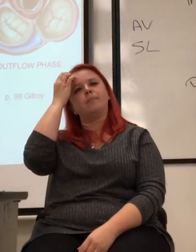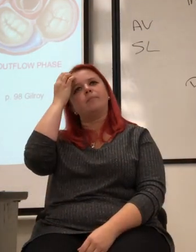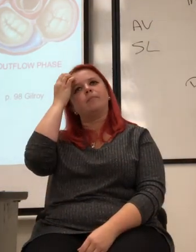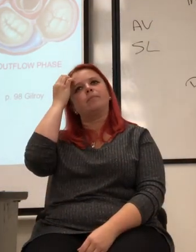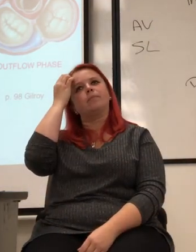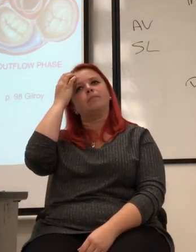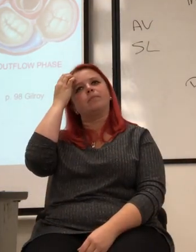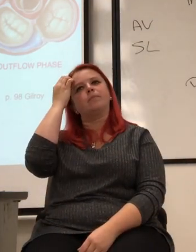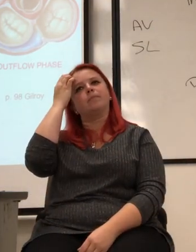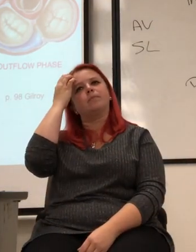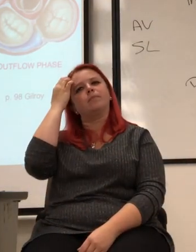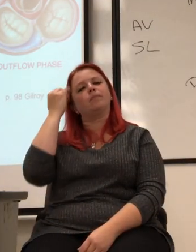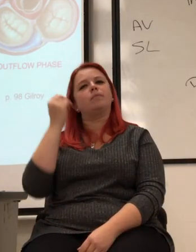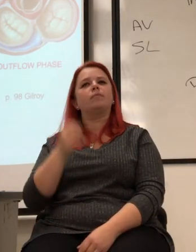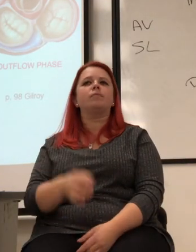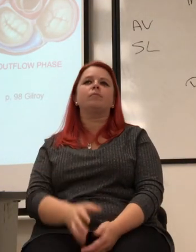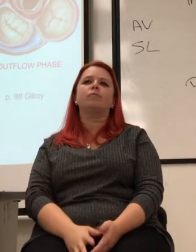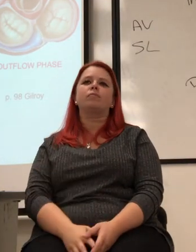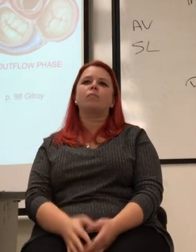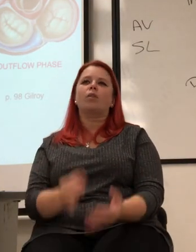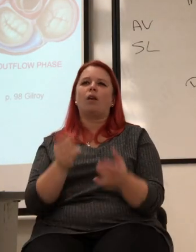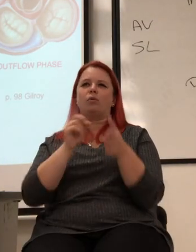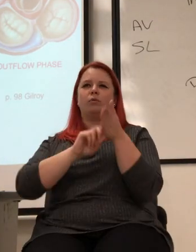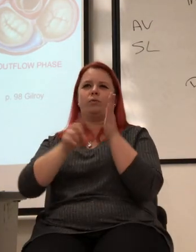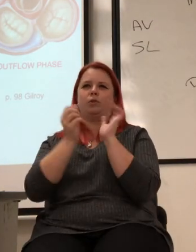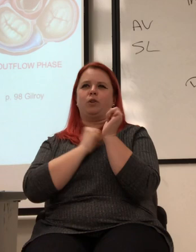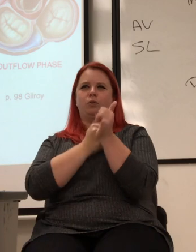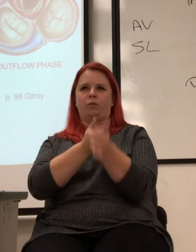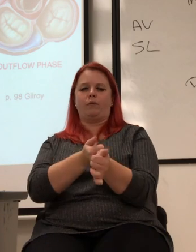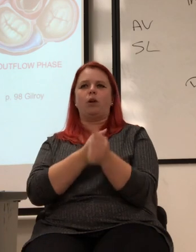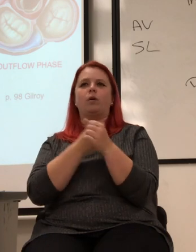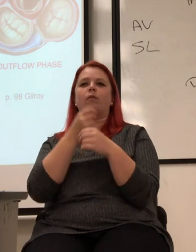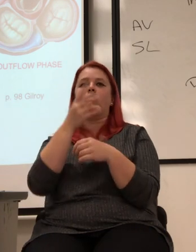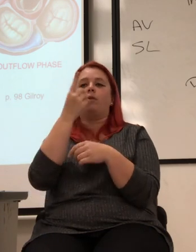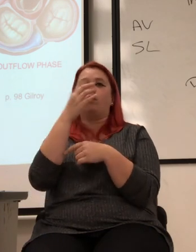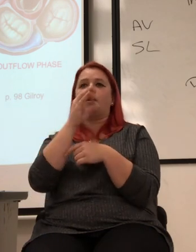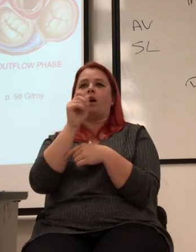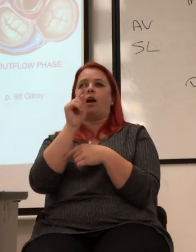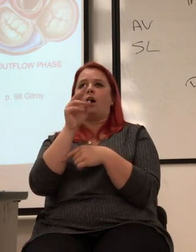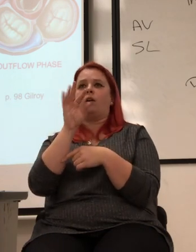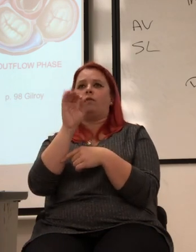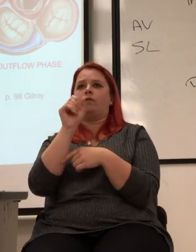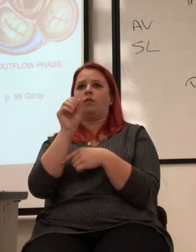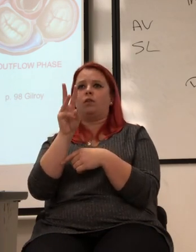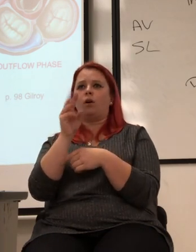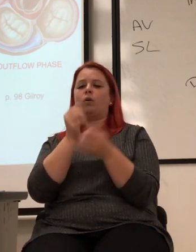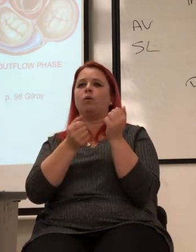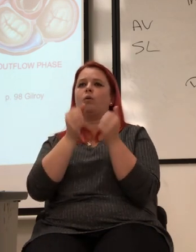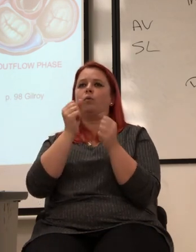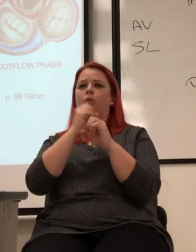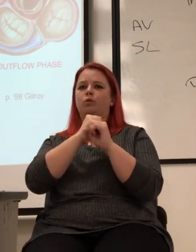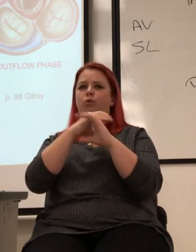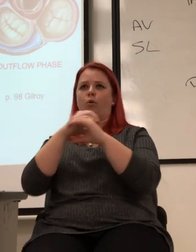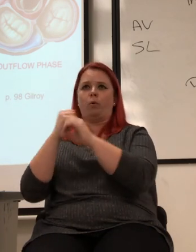Yeah. Very good. So, let me see if you're with me here. For the outflow picture, which valves are open, AV or SL?